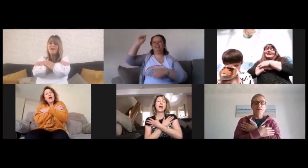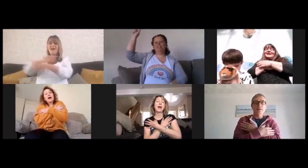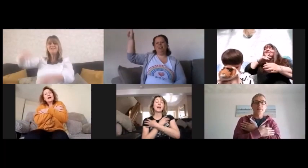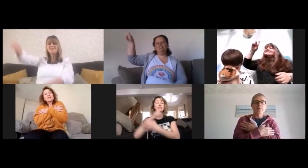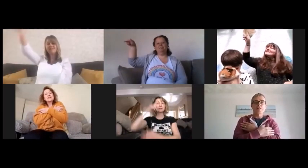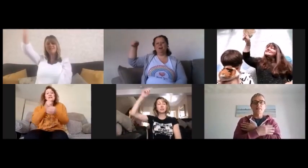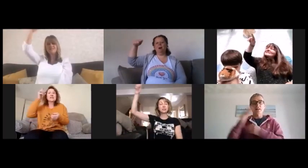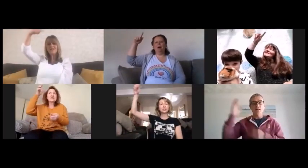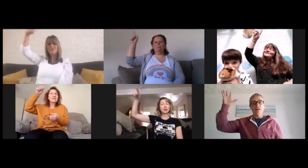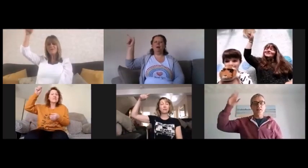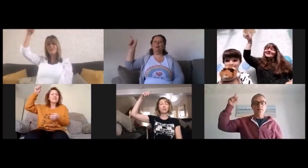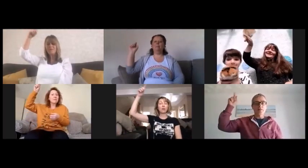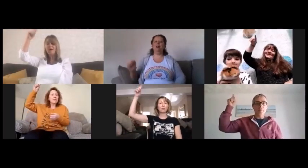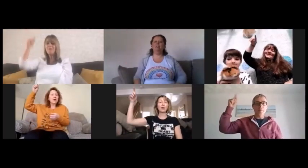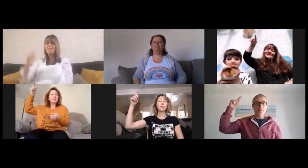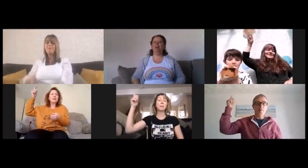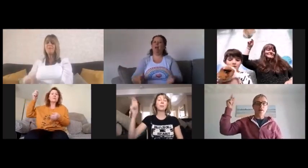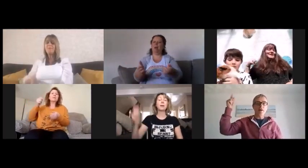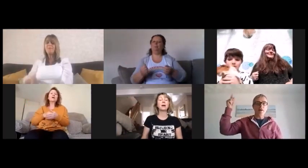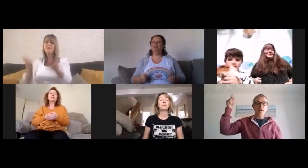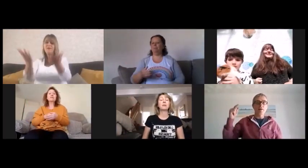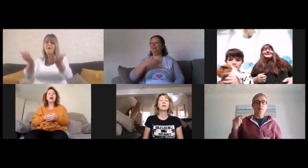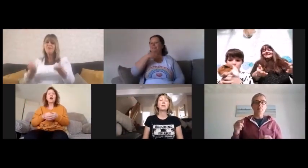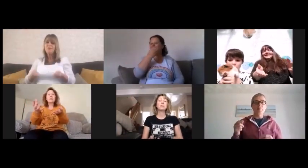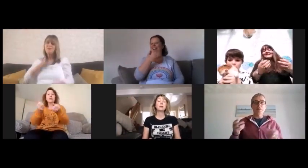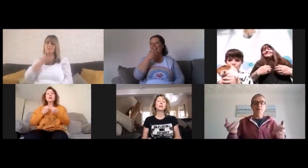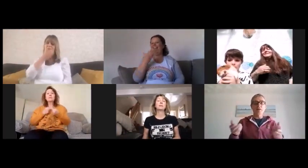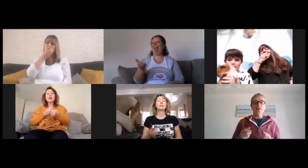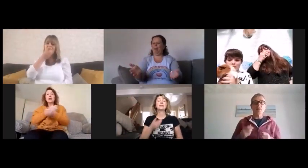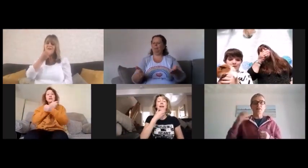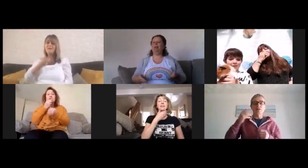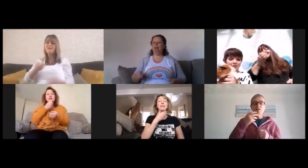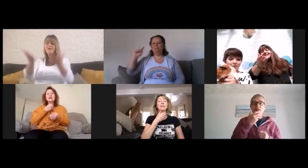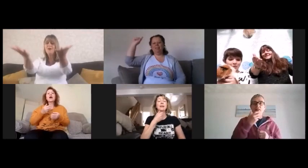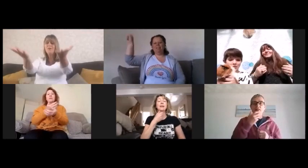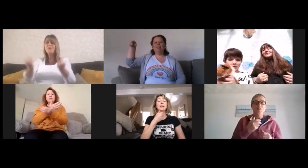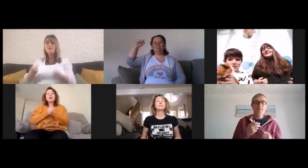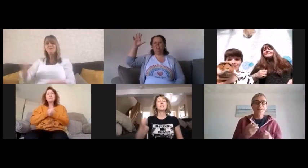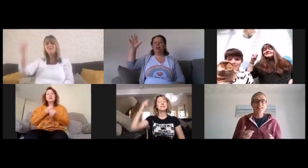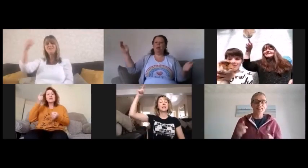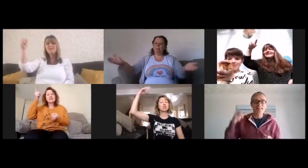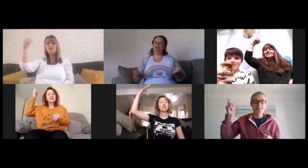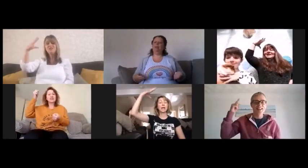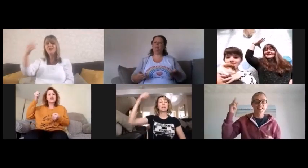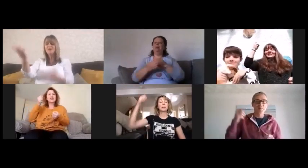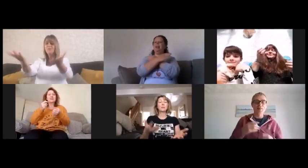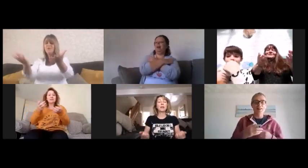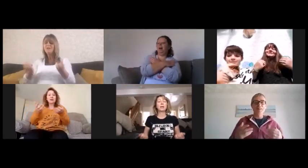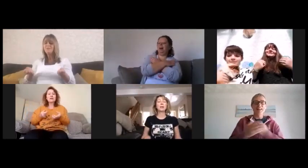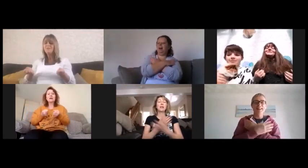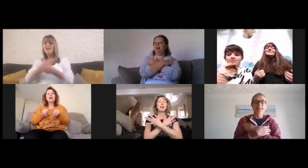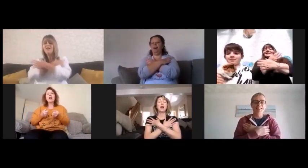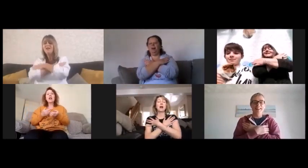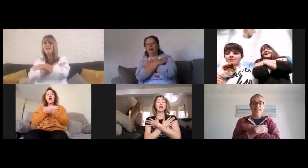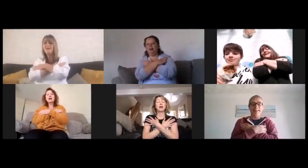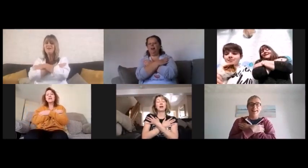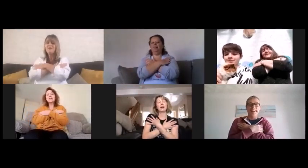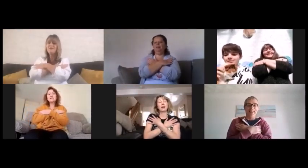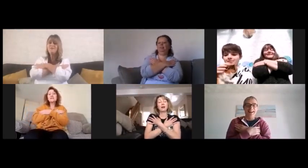warm as the sun from up above. Bring me fun, bring me sunshine, bring me